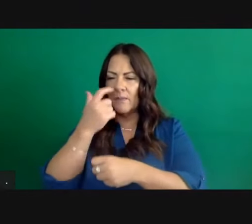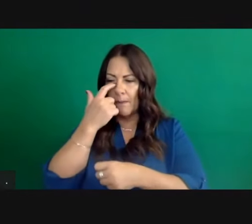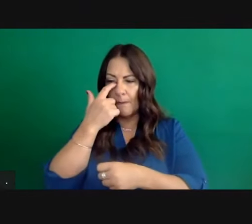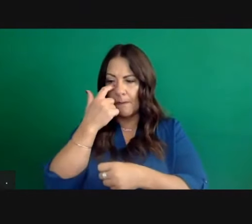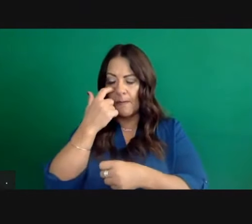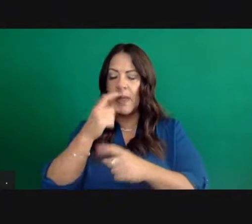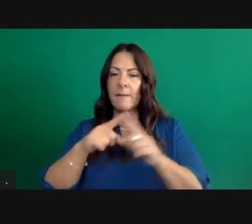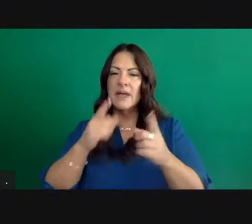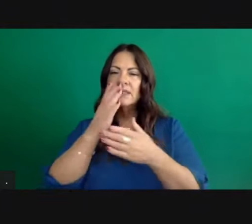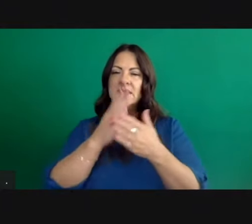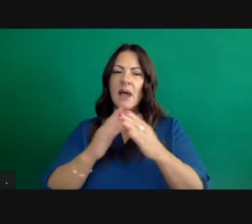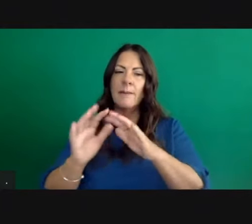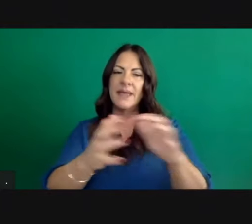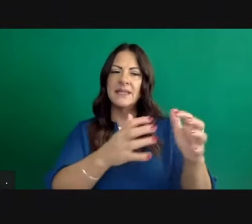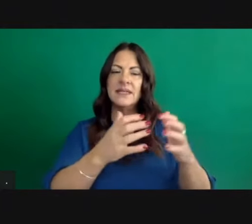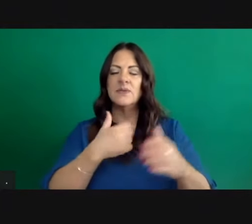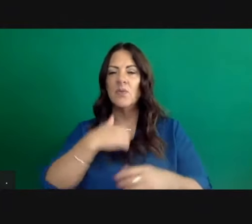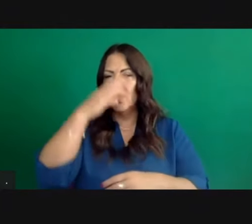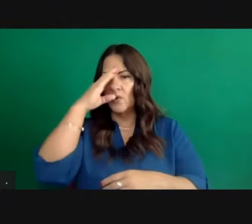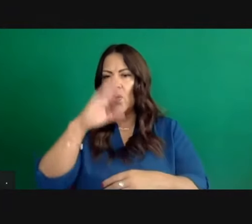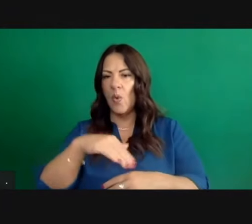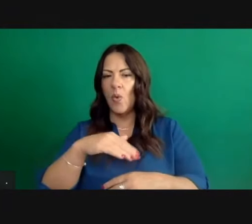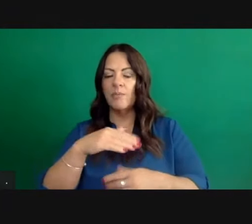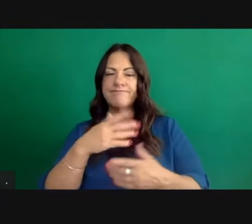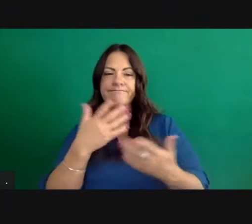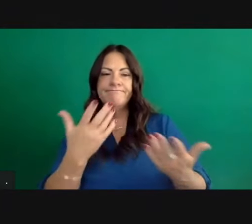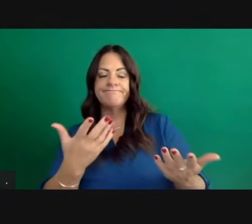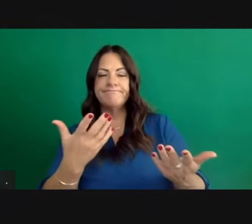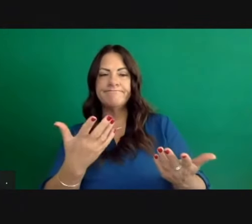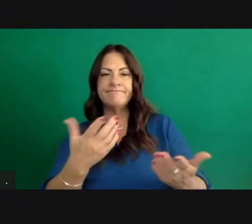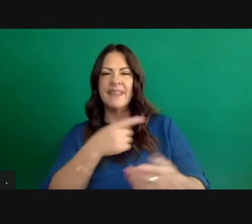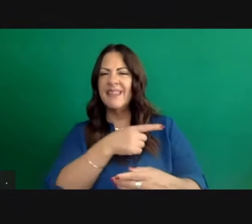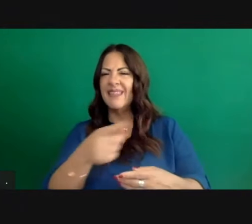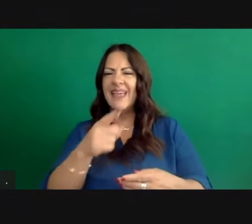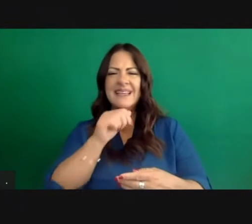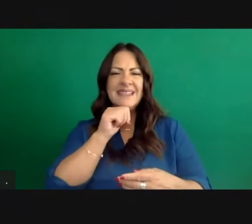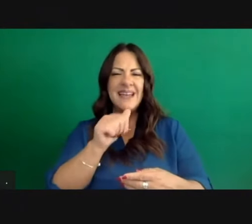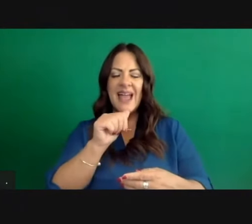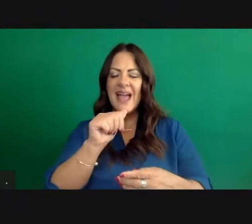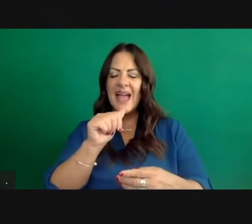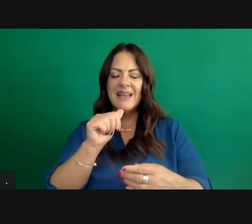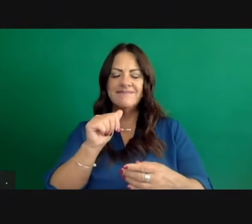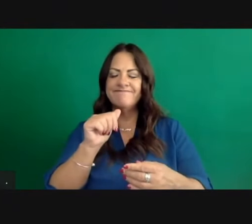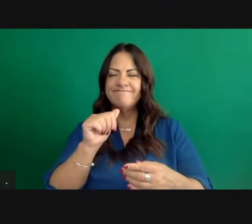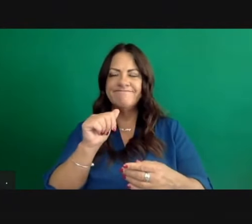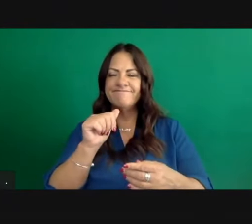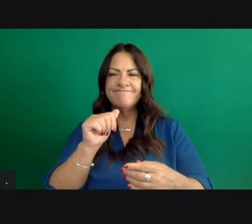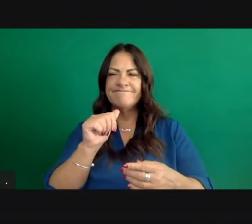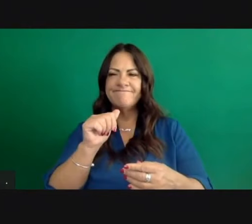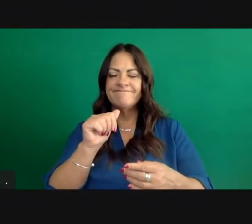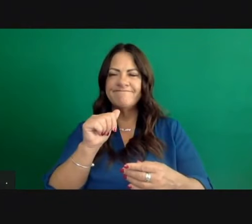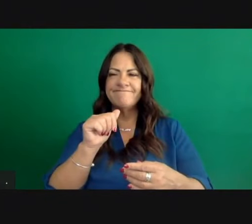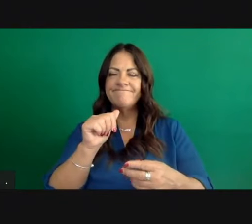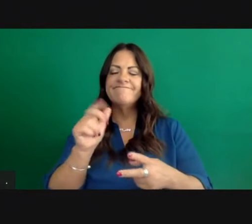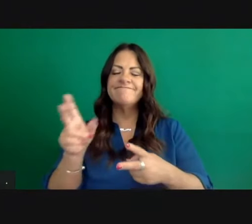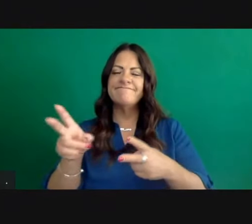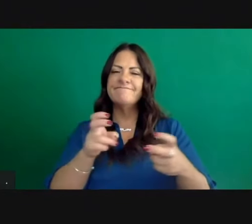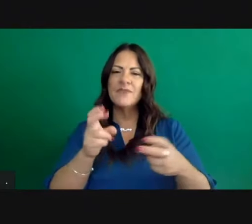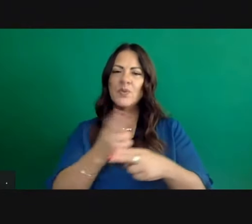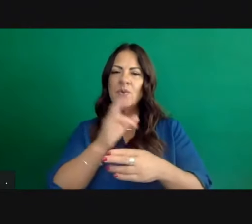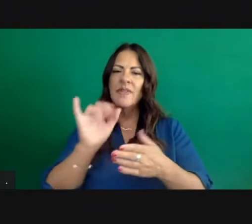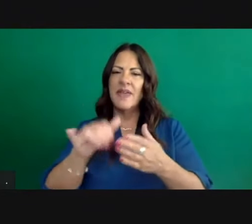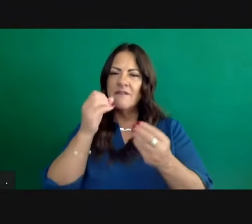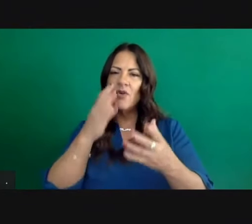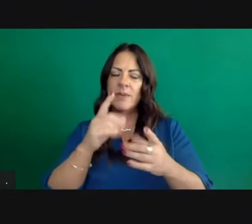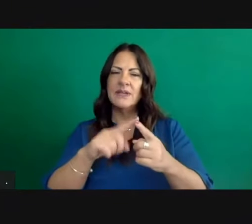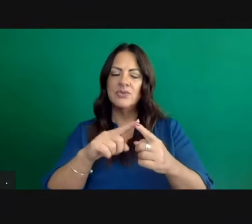some entities that we know either didn't put in play into practice the expectations, and